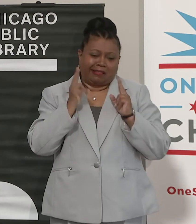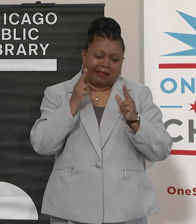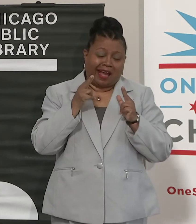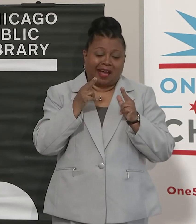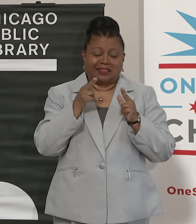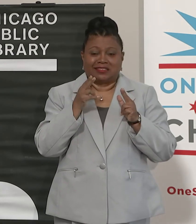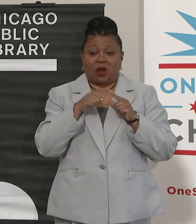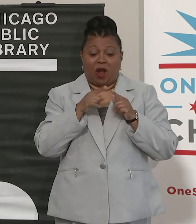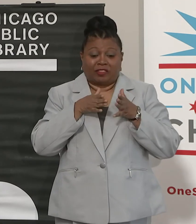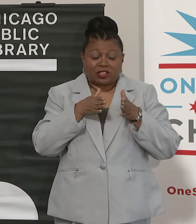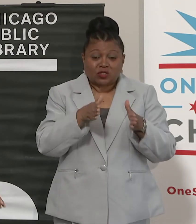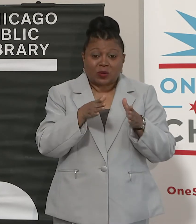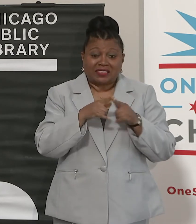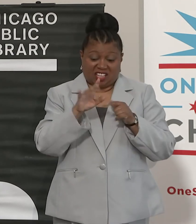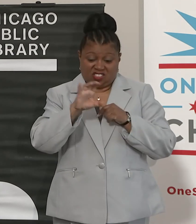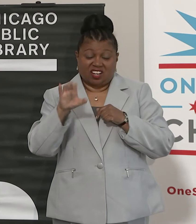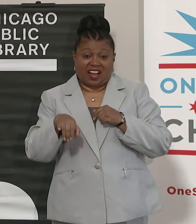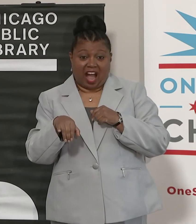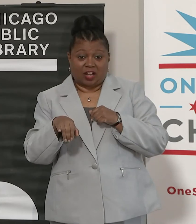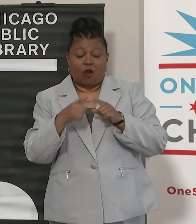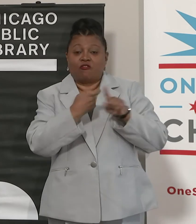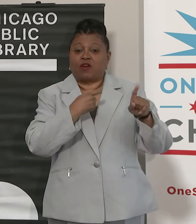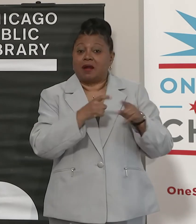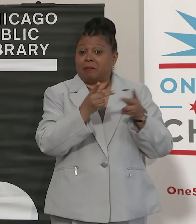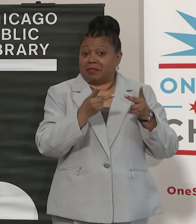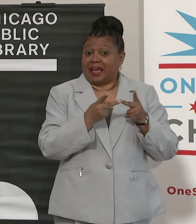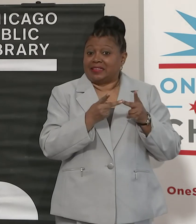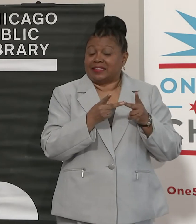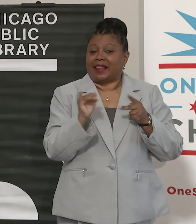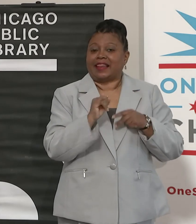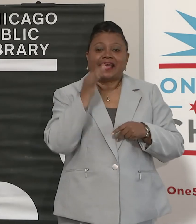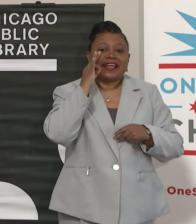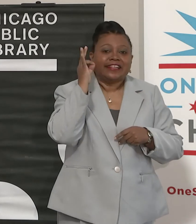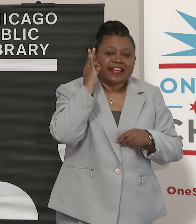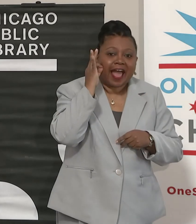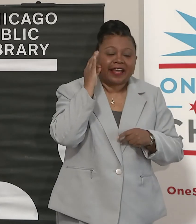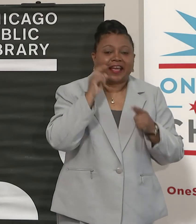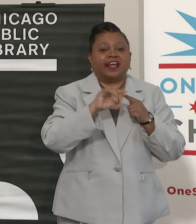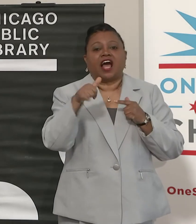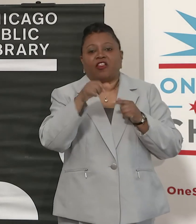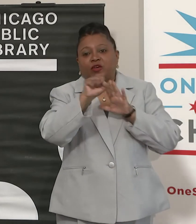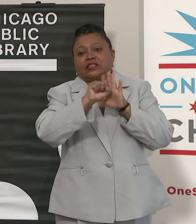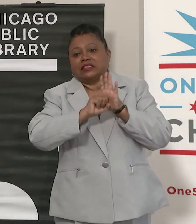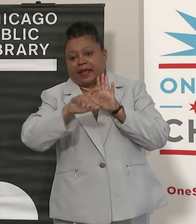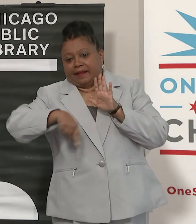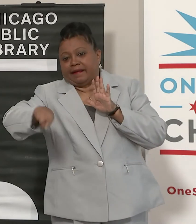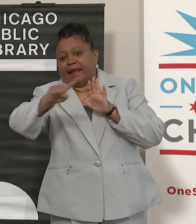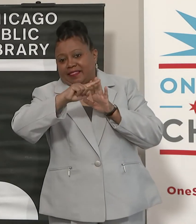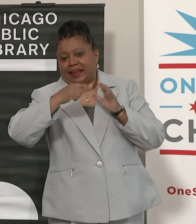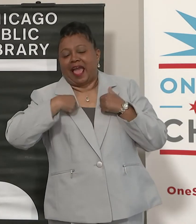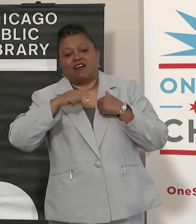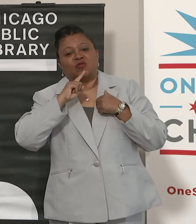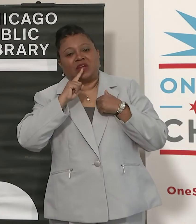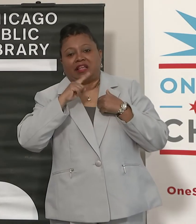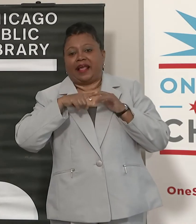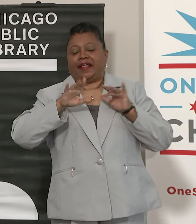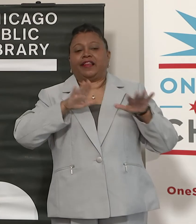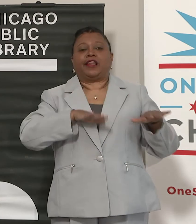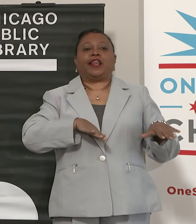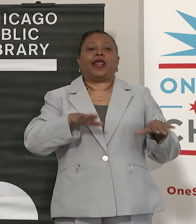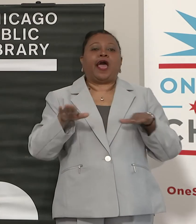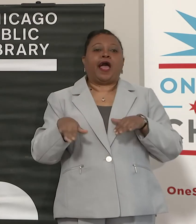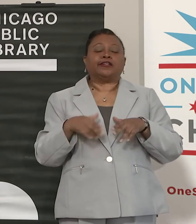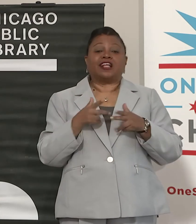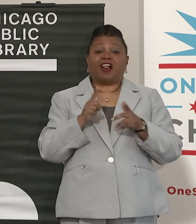end up on the streets in Chicago come from places like Indiana and other states that have very lax